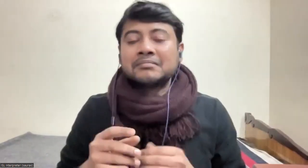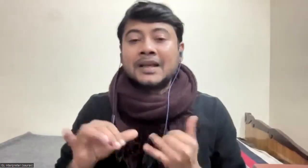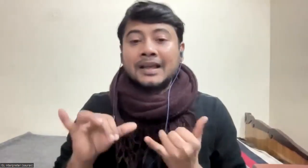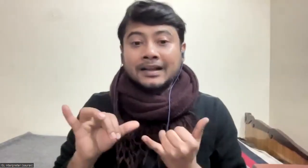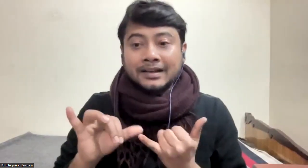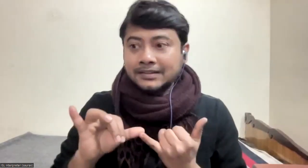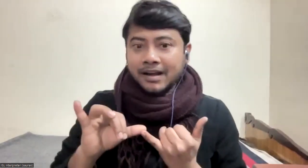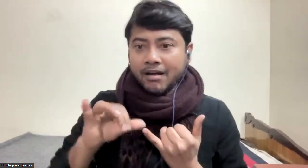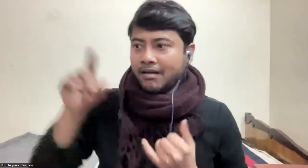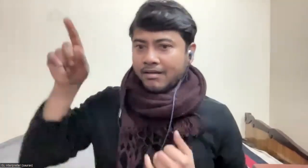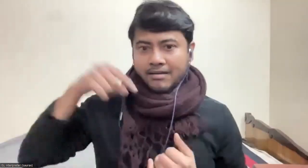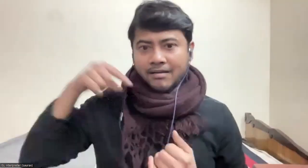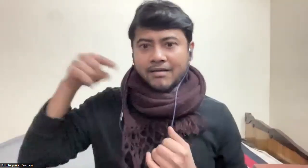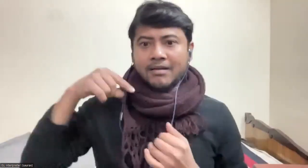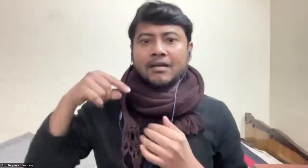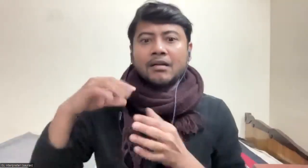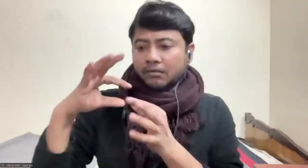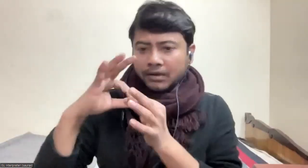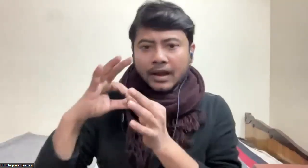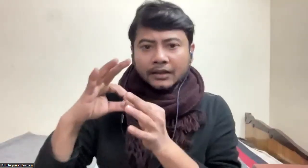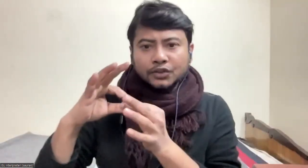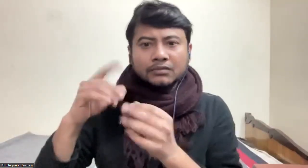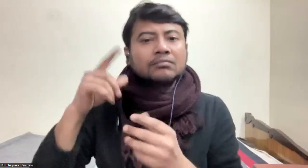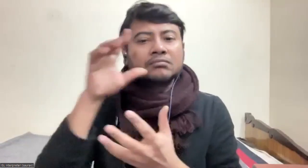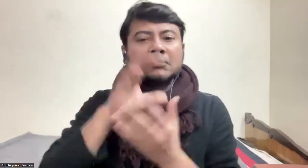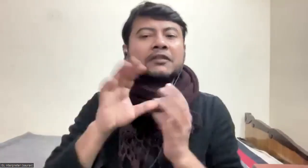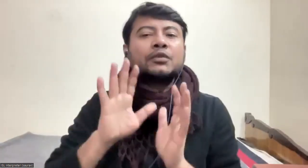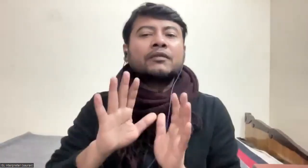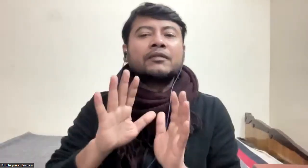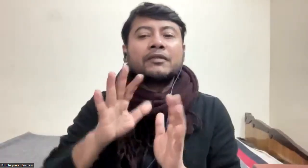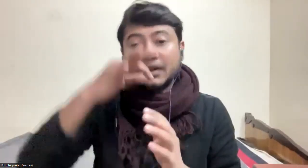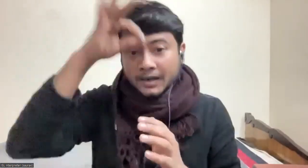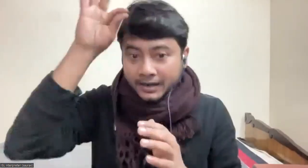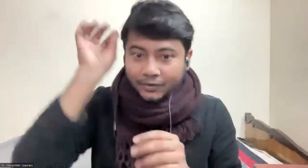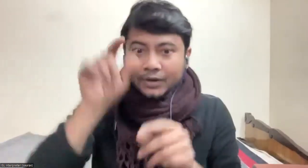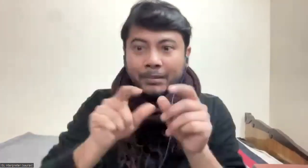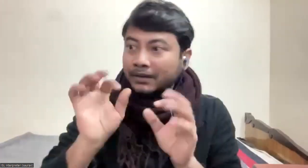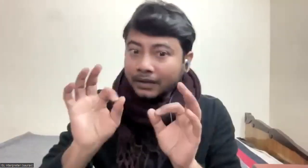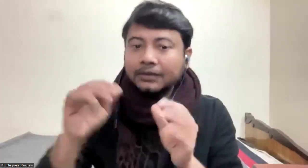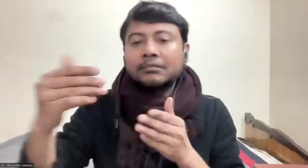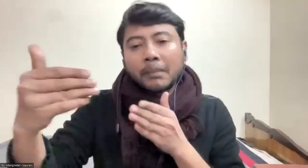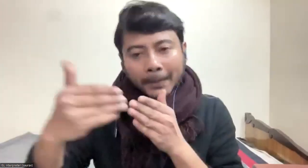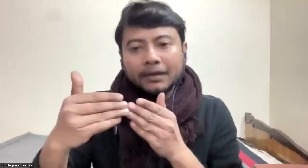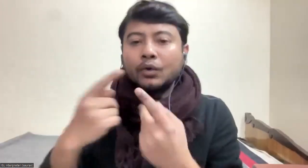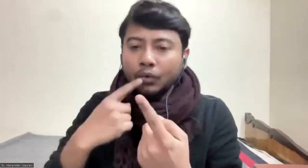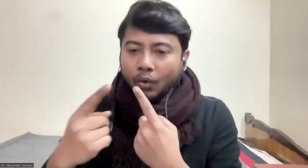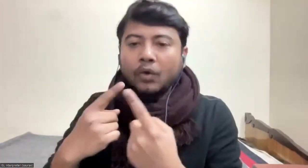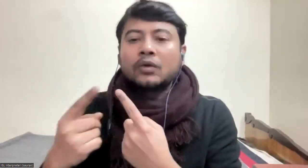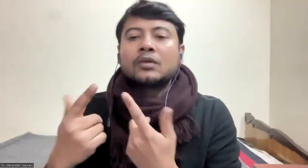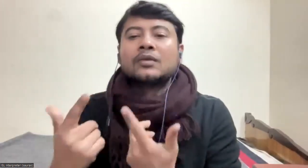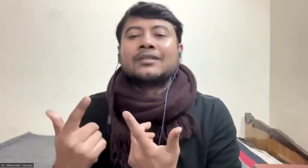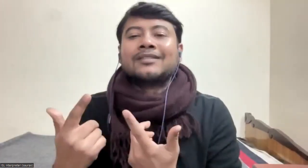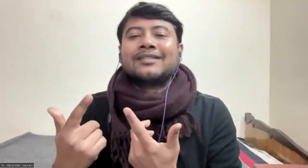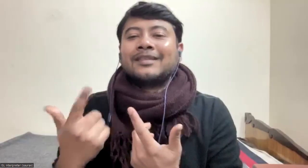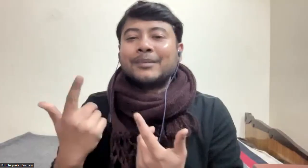we want to strengthen our relationship with Krishna, then none of these things, meditation, going to taking a bath